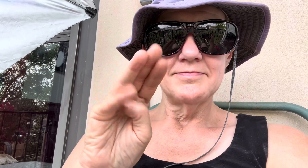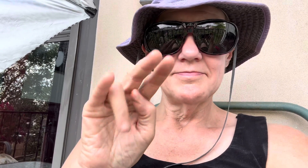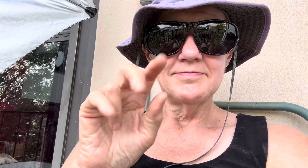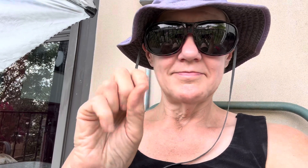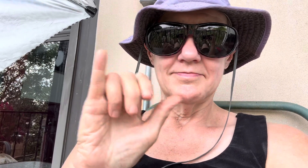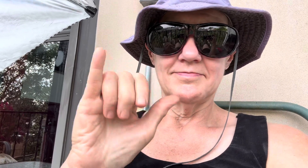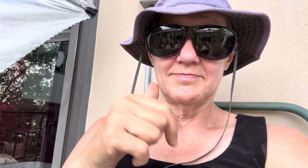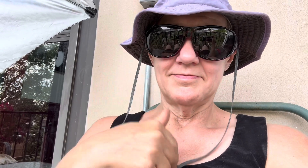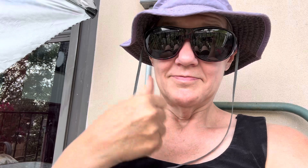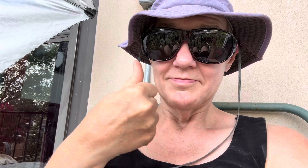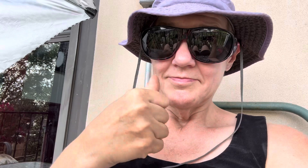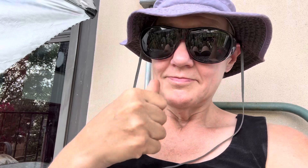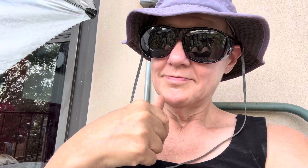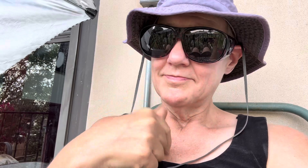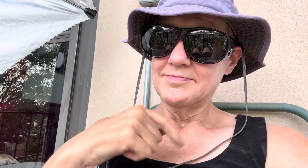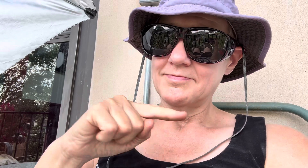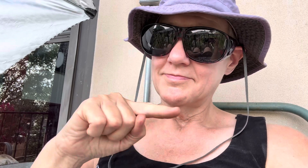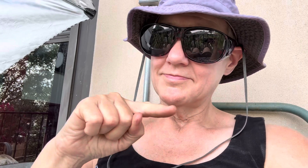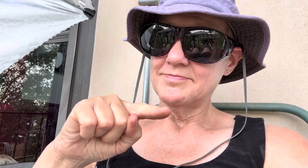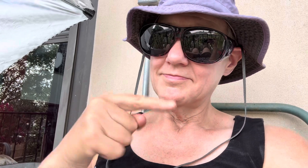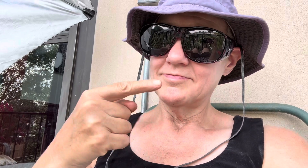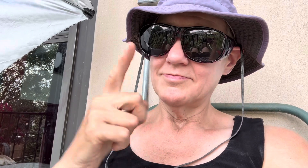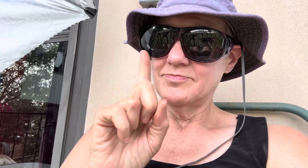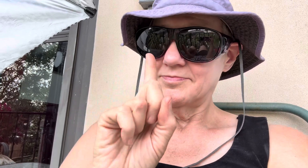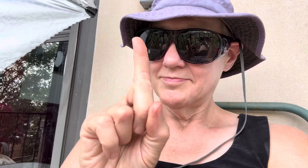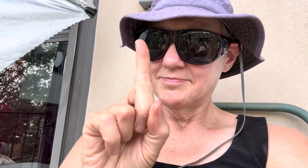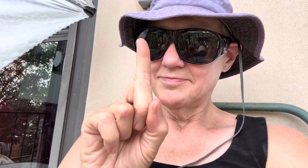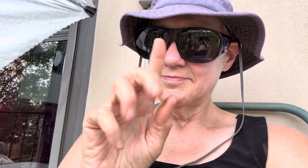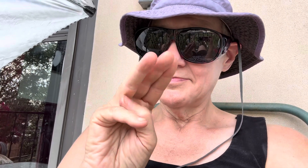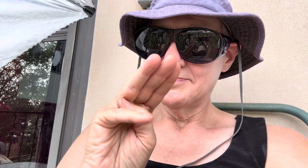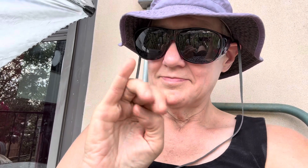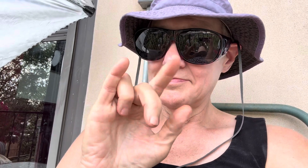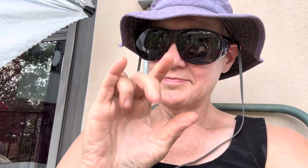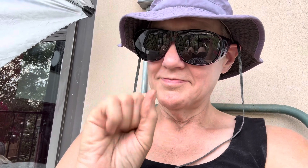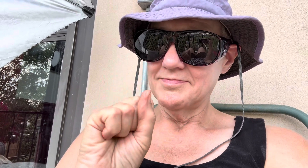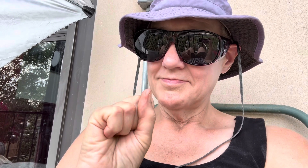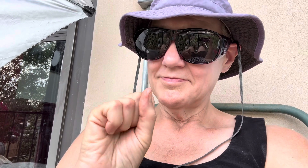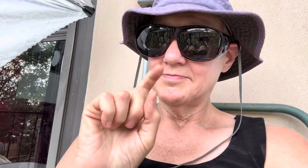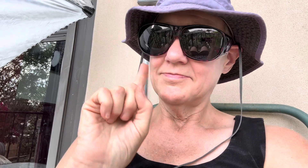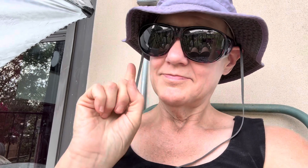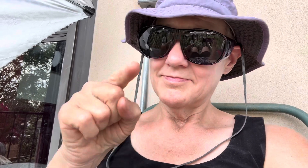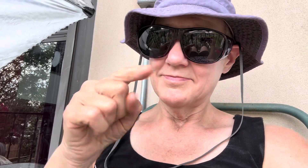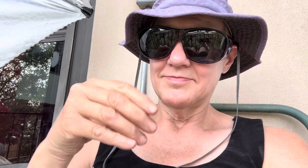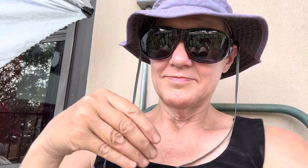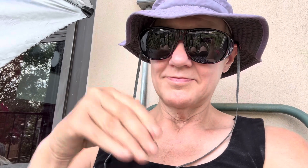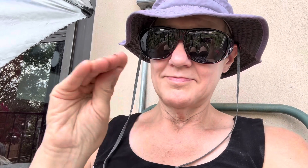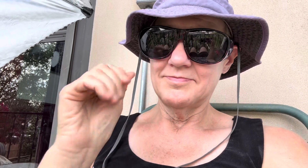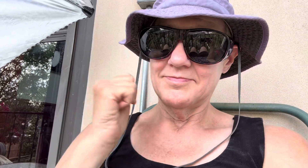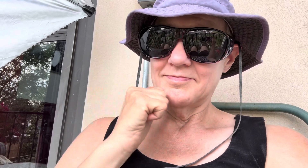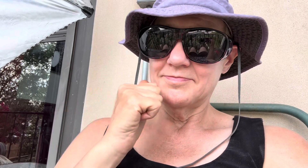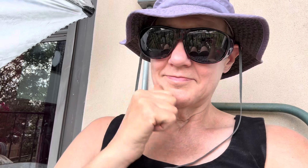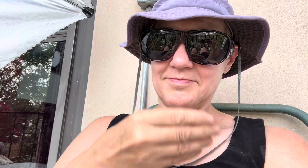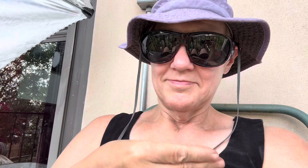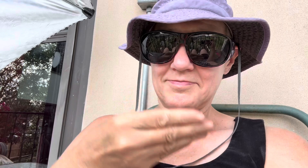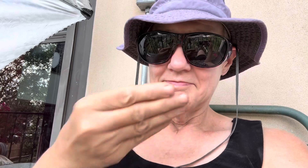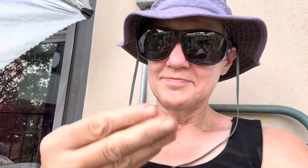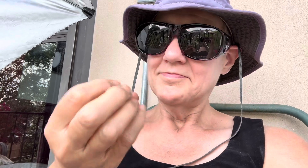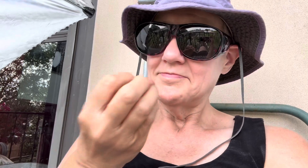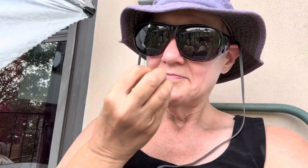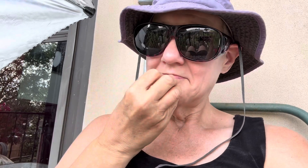can't walk 3 miles like I do, but remember, I started with just 1 mile, and I walked to